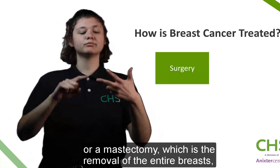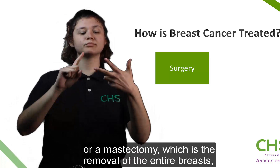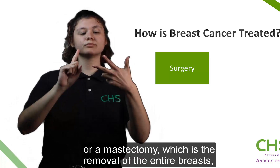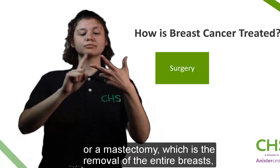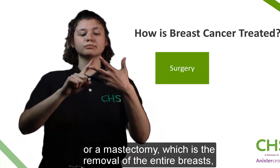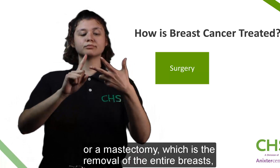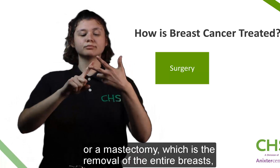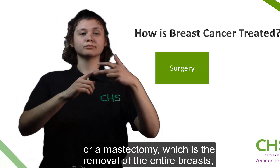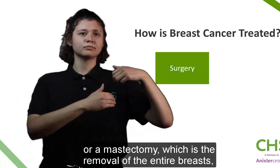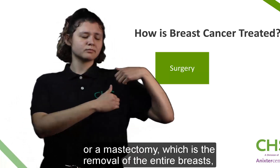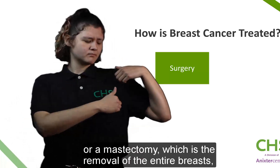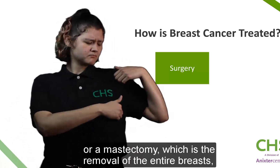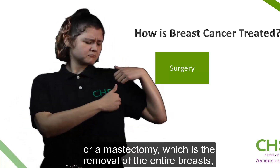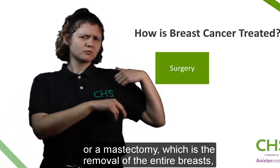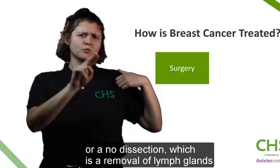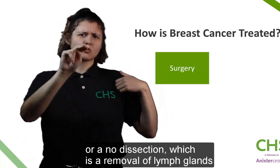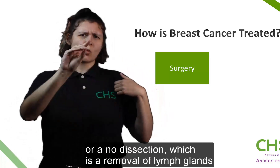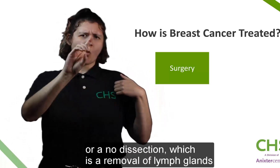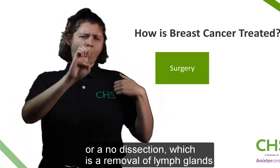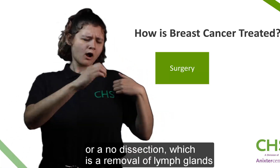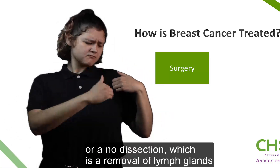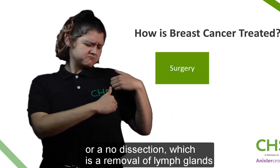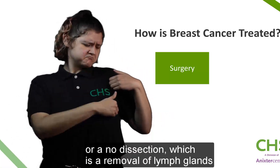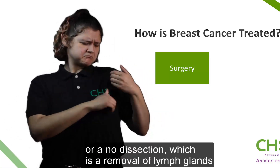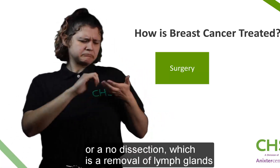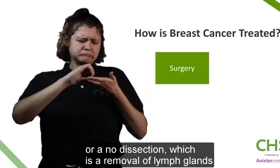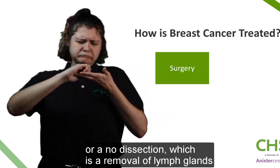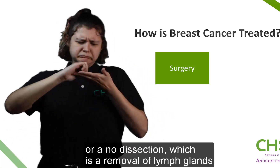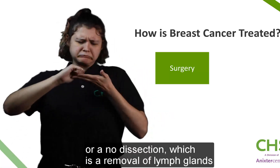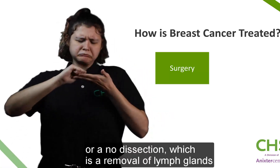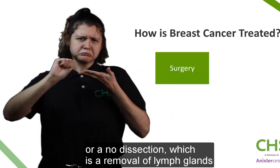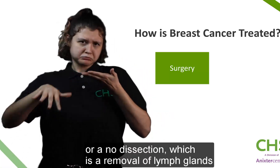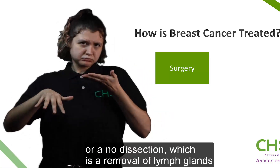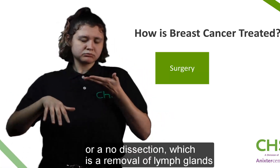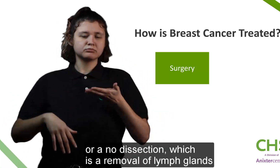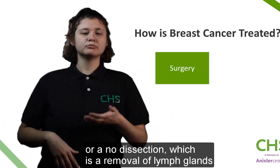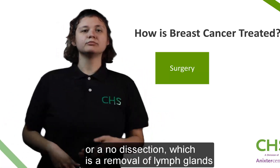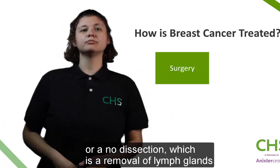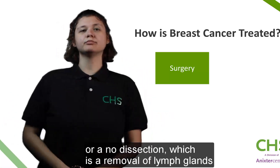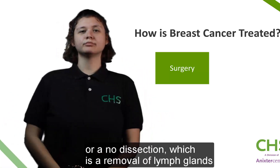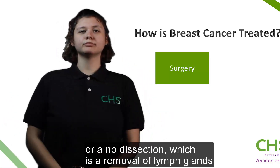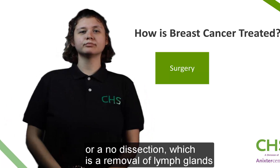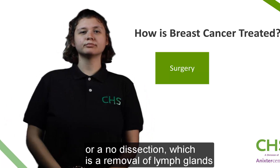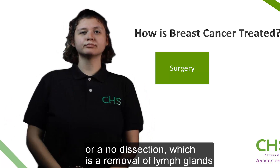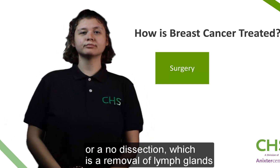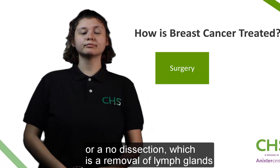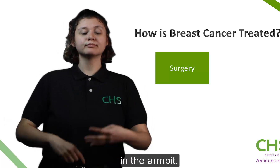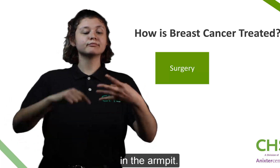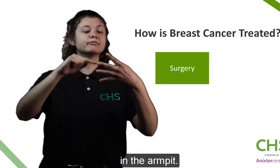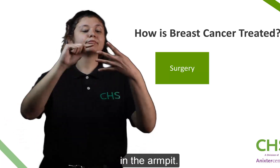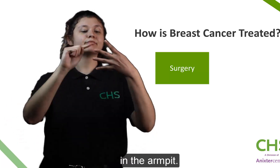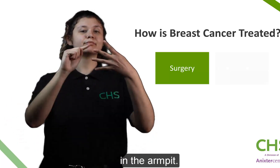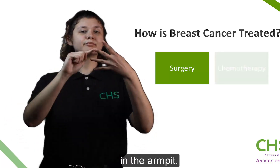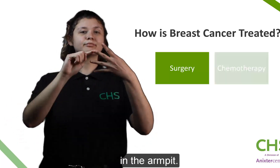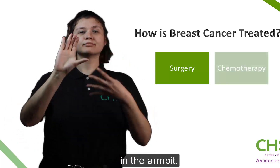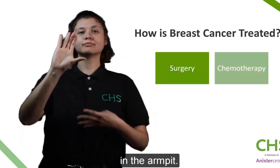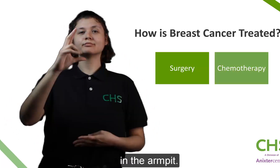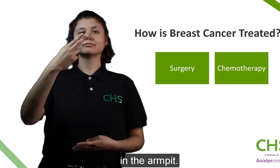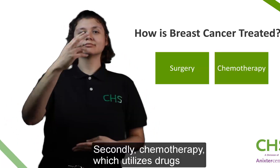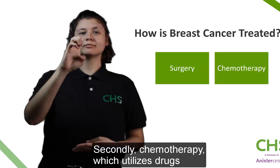the removal of the entire breast, or a node dissection, which is a removal of lymph glands in the